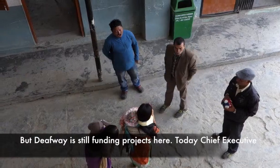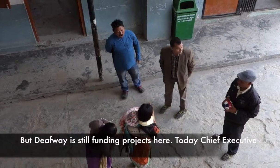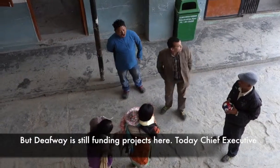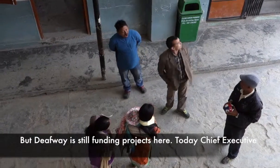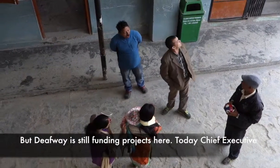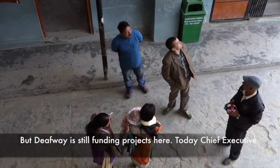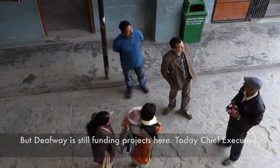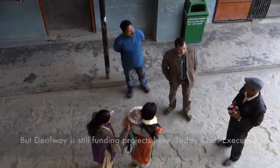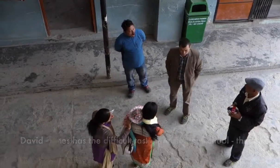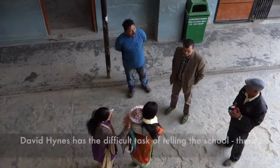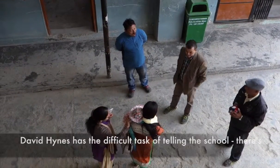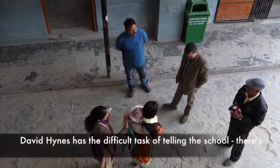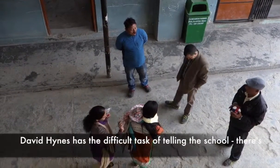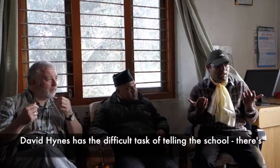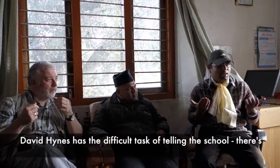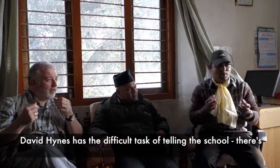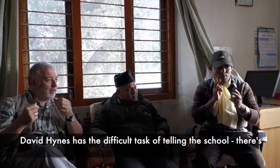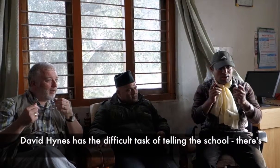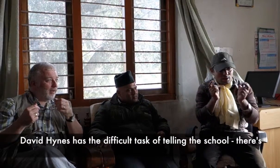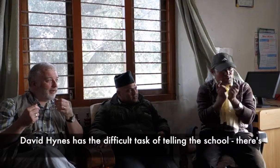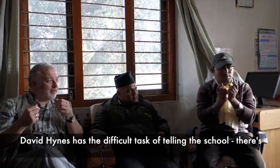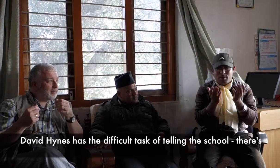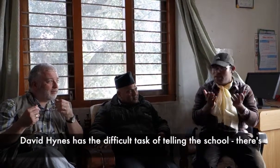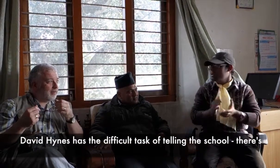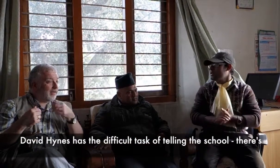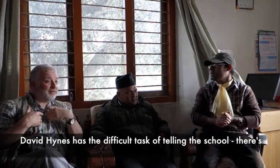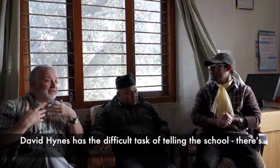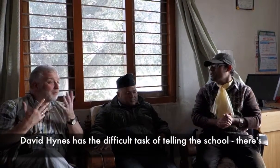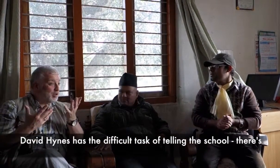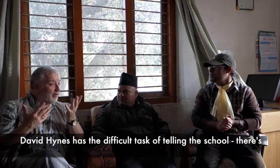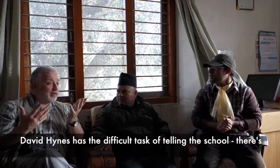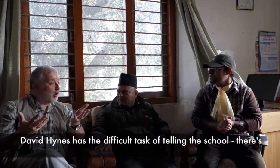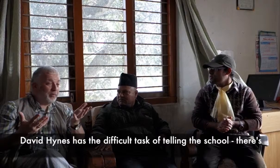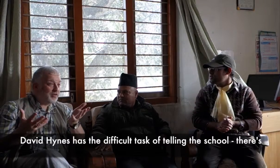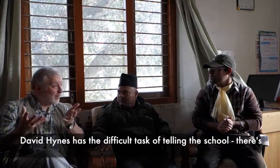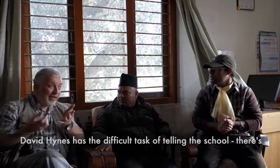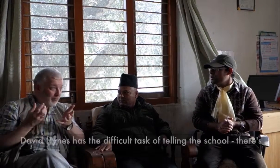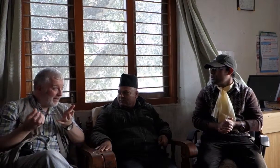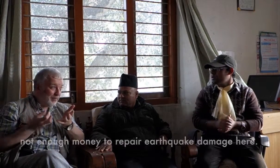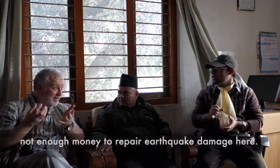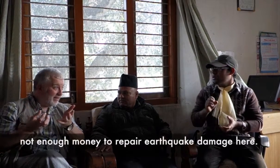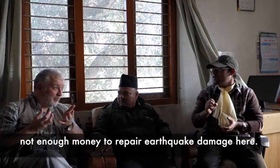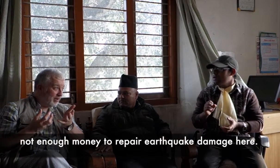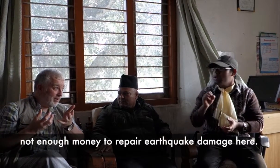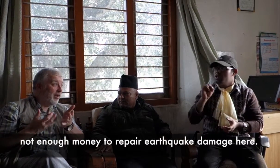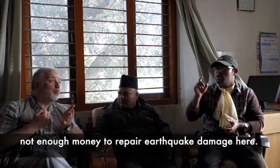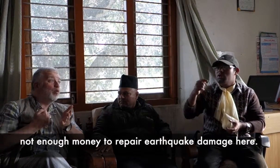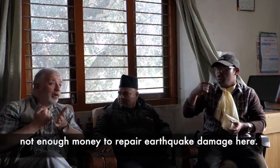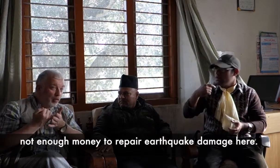Today, Chief Executive of the charity David Hines has the difficult task of telling the school there's not enough money to